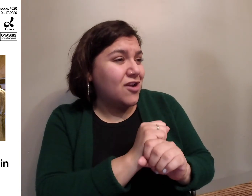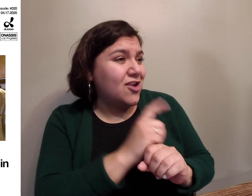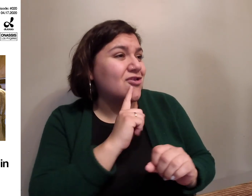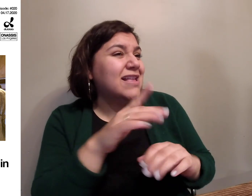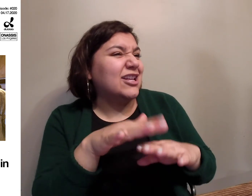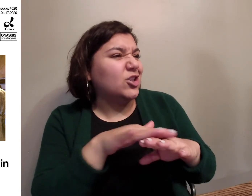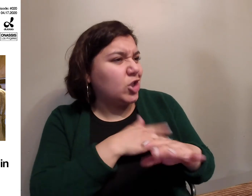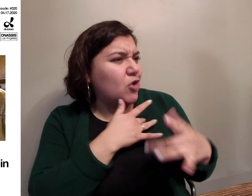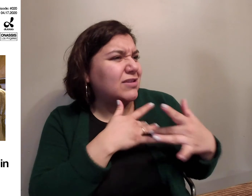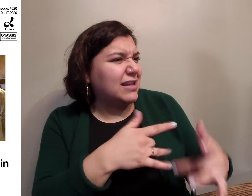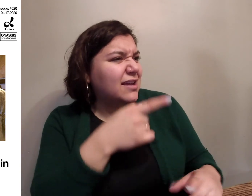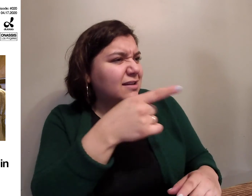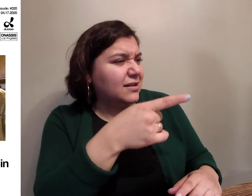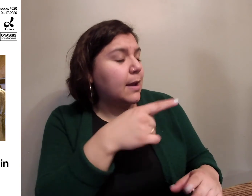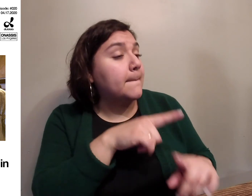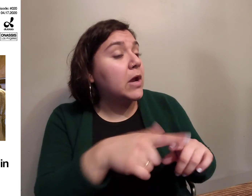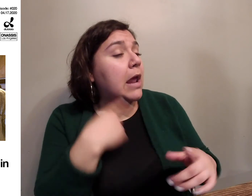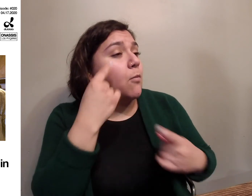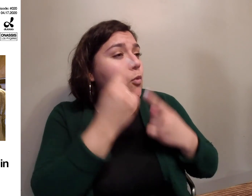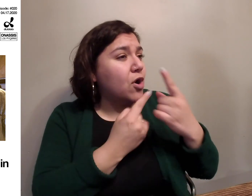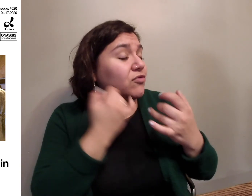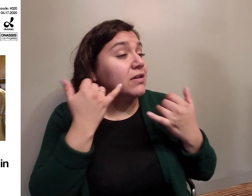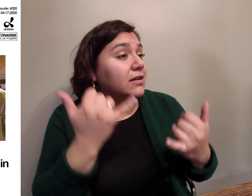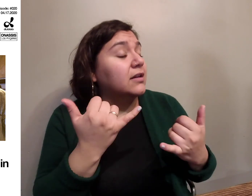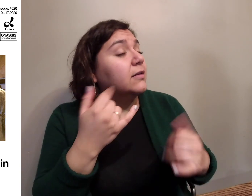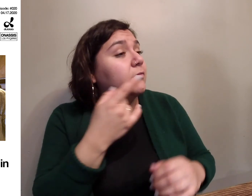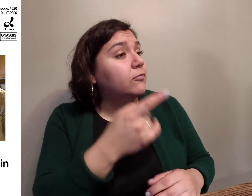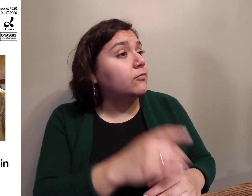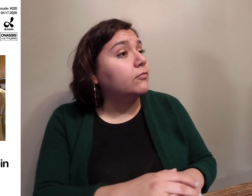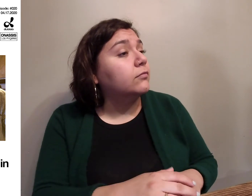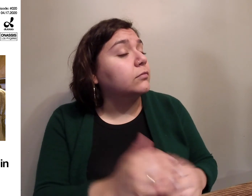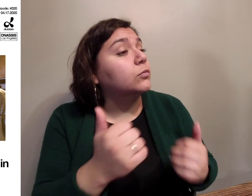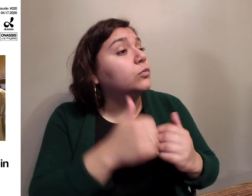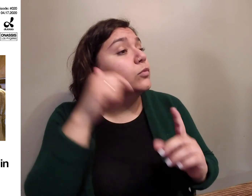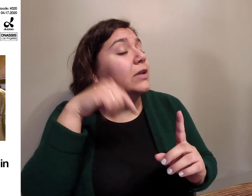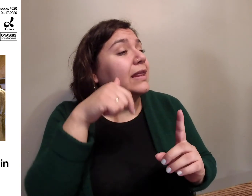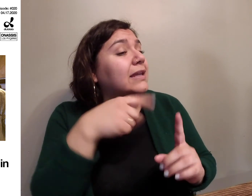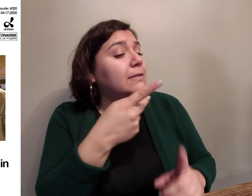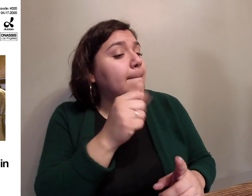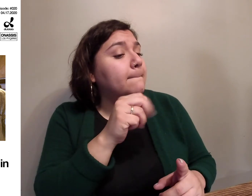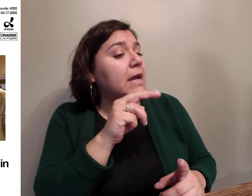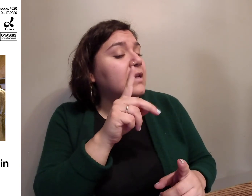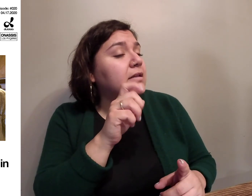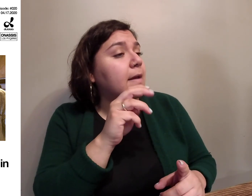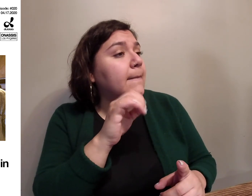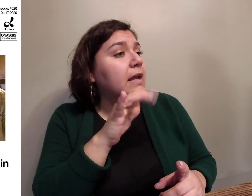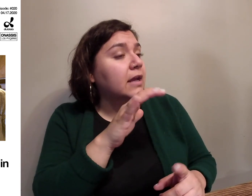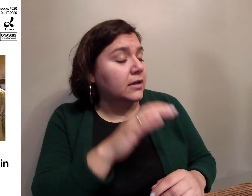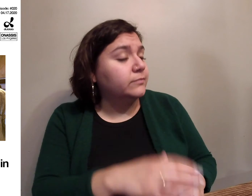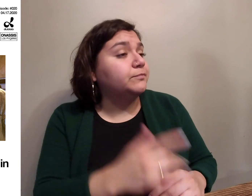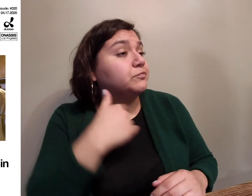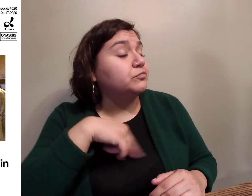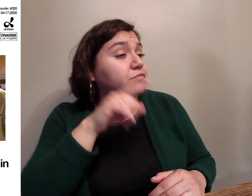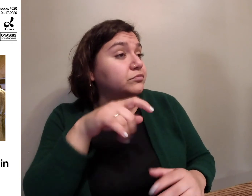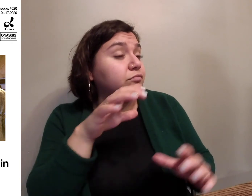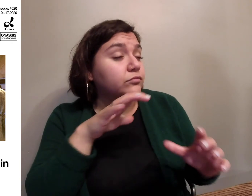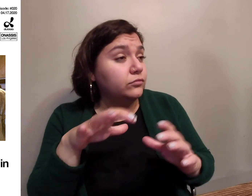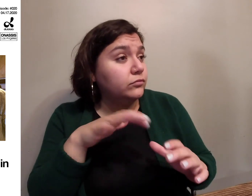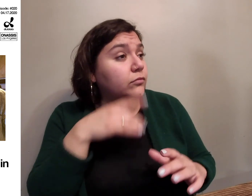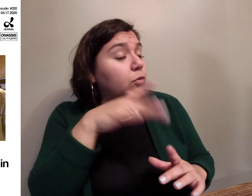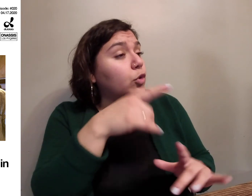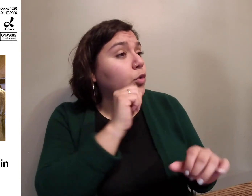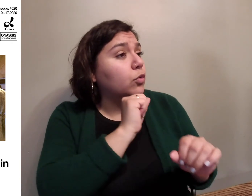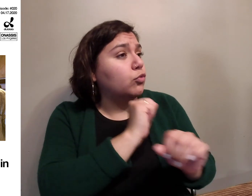I'm wondering now, with this pandemic and with what we need to do, what your work habits are,